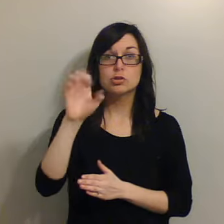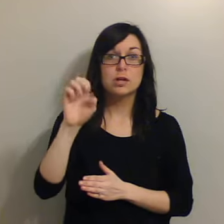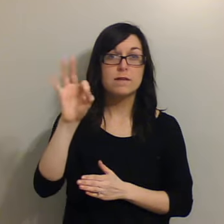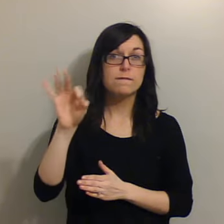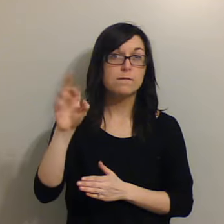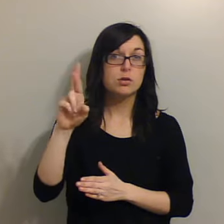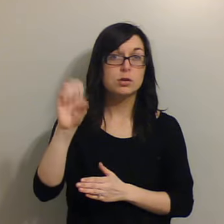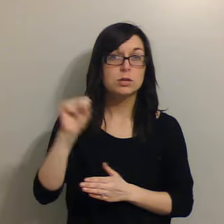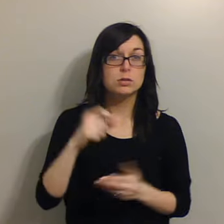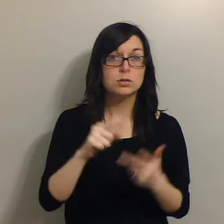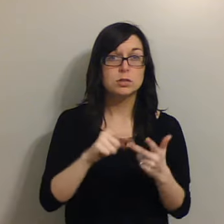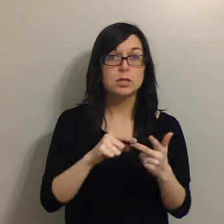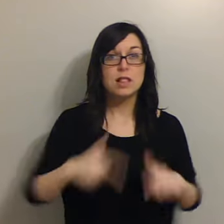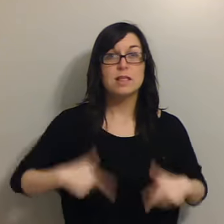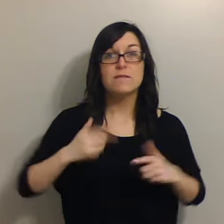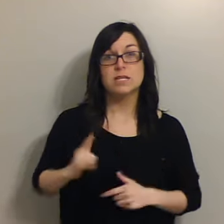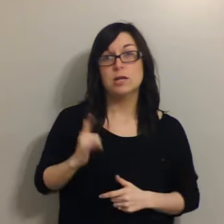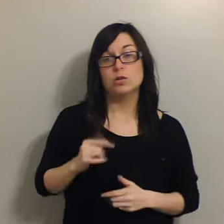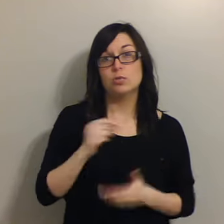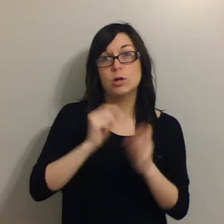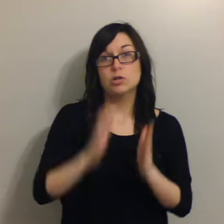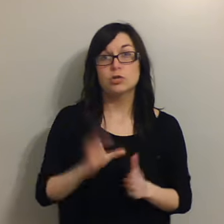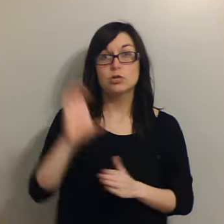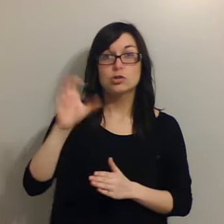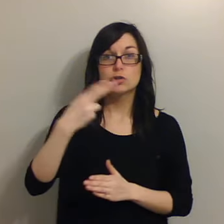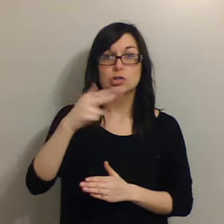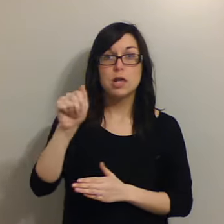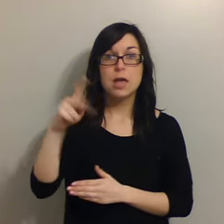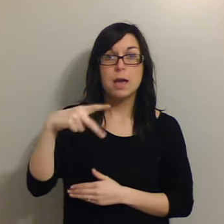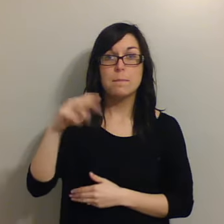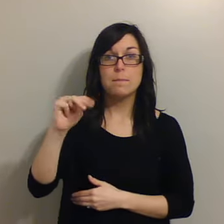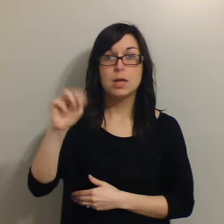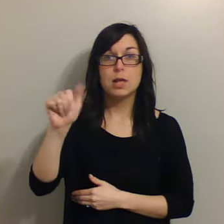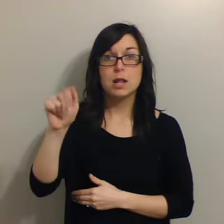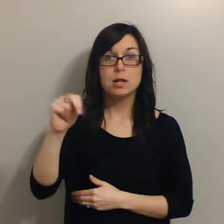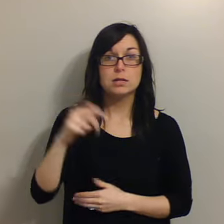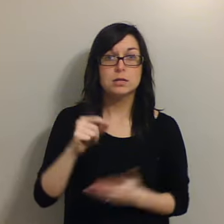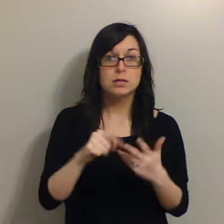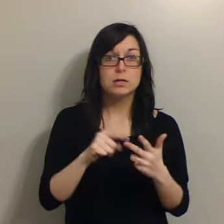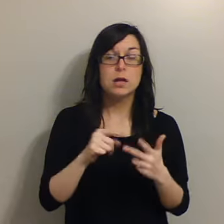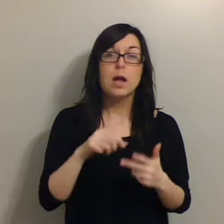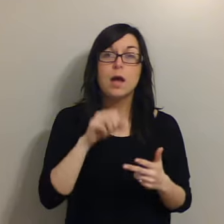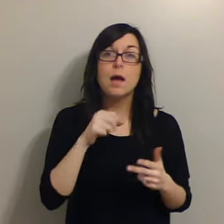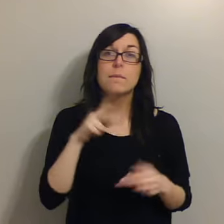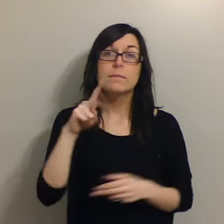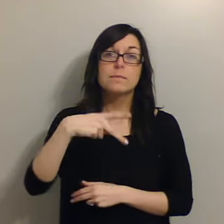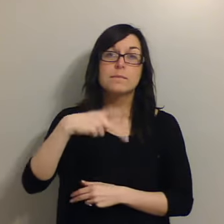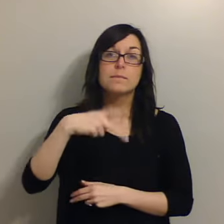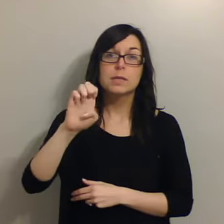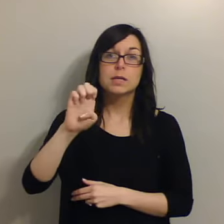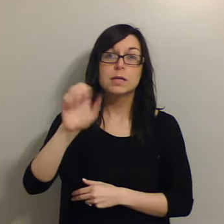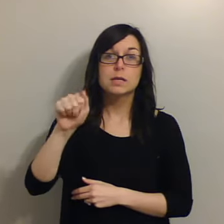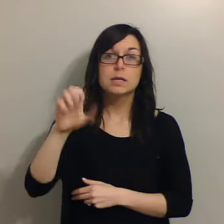by Elwood A. Chapman, and, finally, Please Love and Healing by Dr.